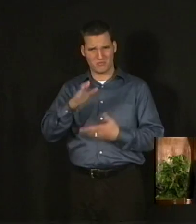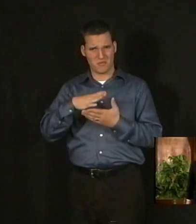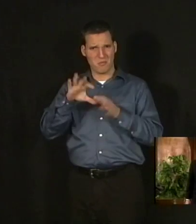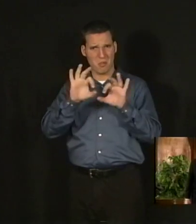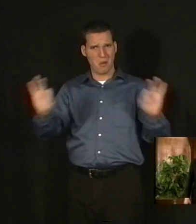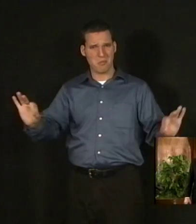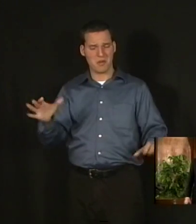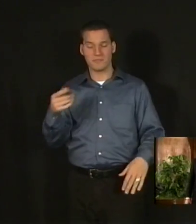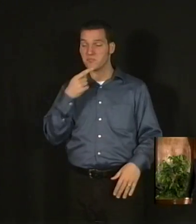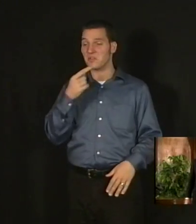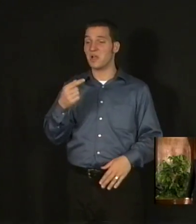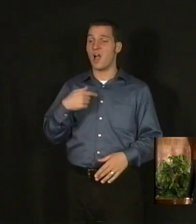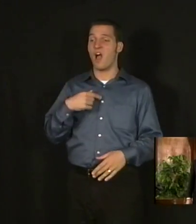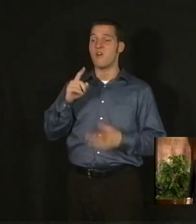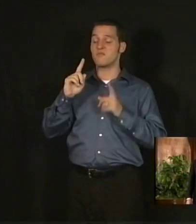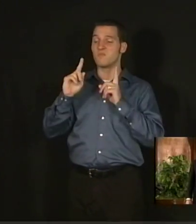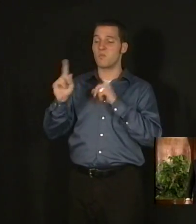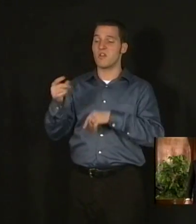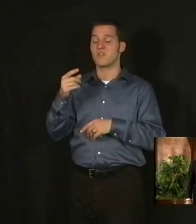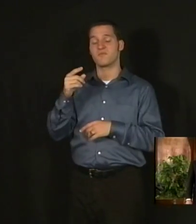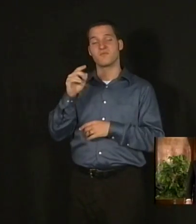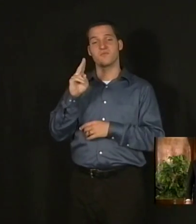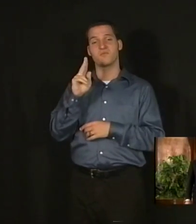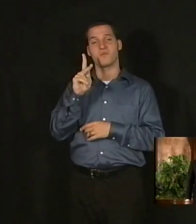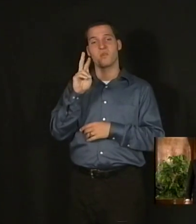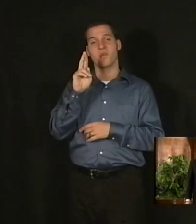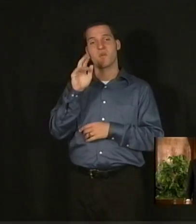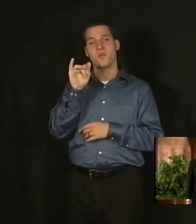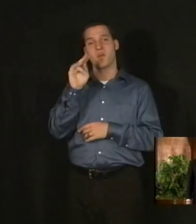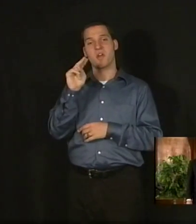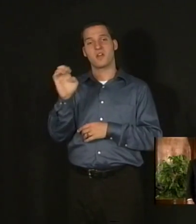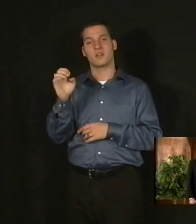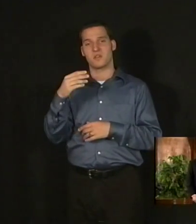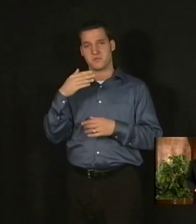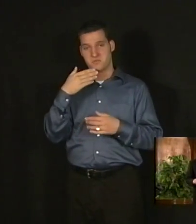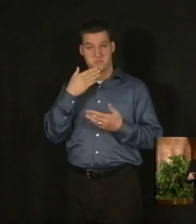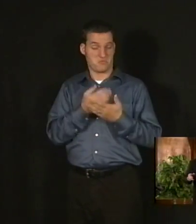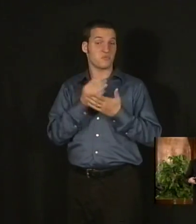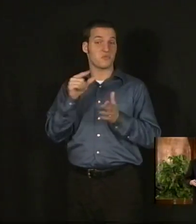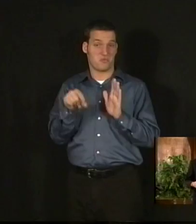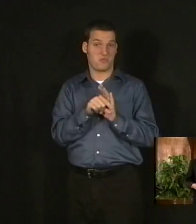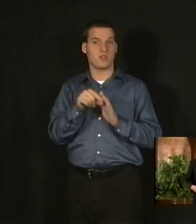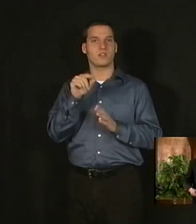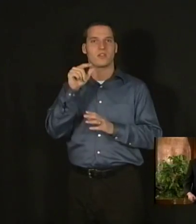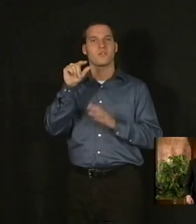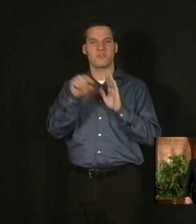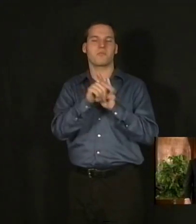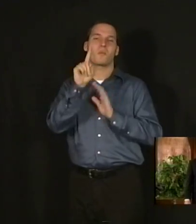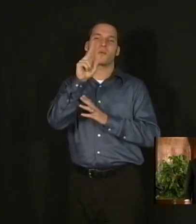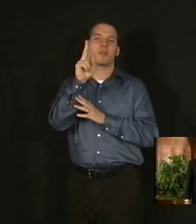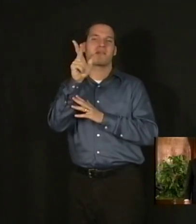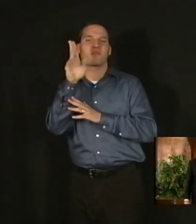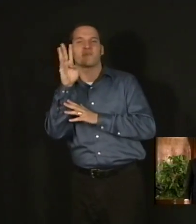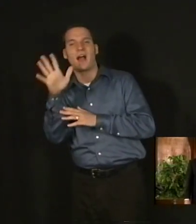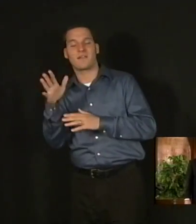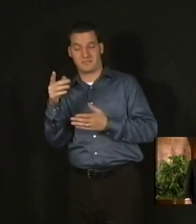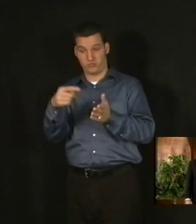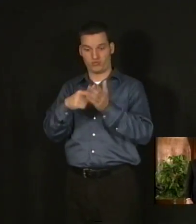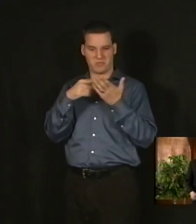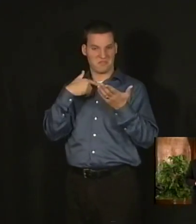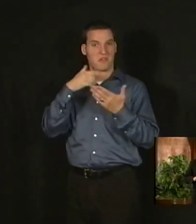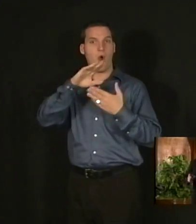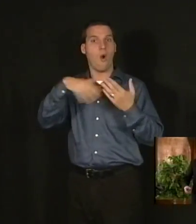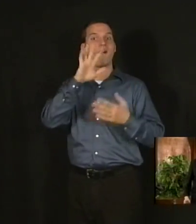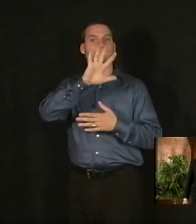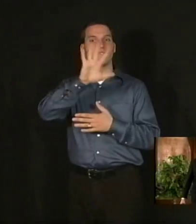diploma?" He said, "When I was in Ukraine, I went to school, had good grades. They grade them 1, 2, 3, 4, 5. 5's the best." He showed me his